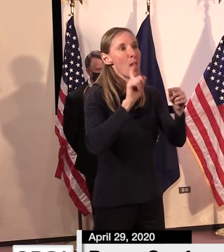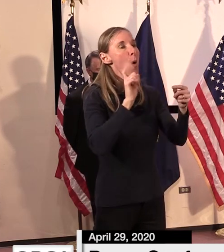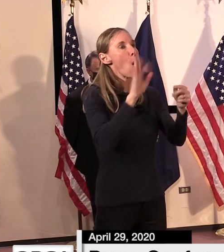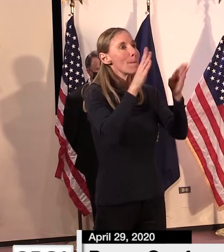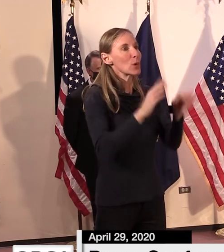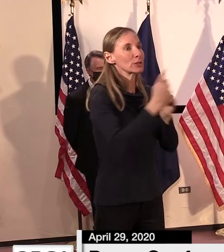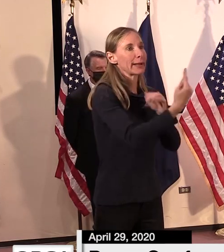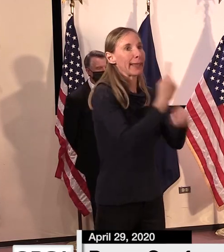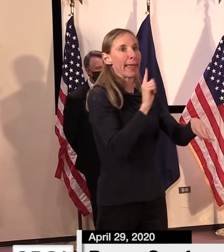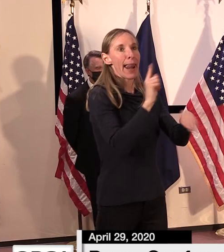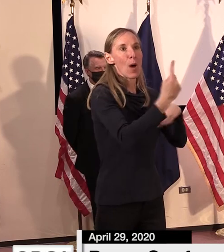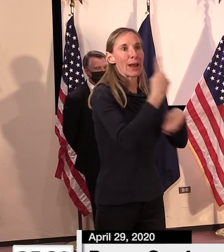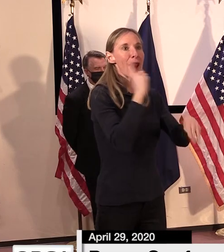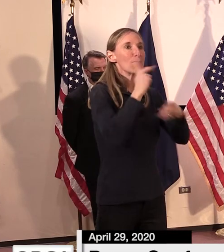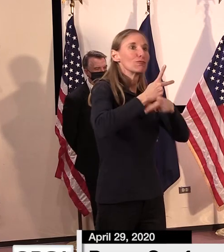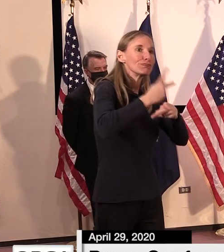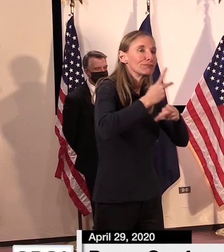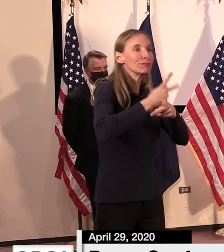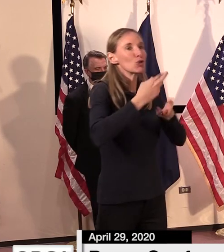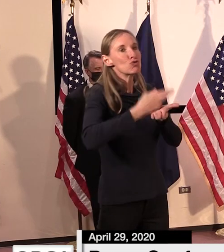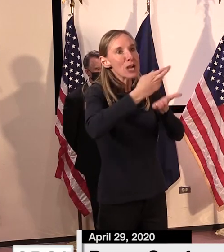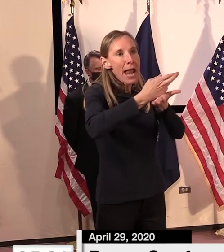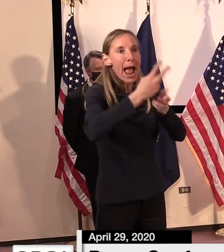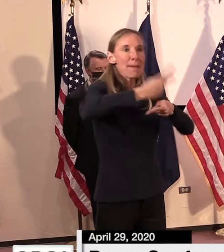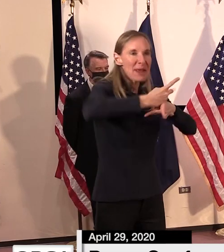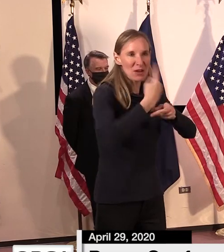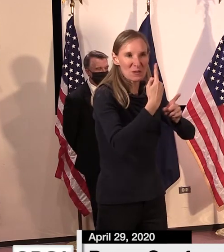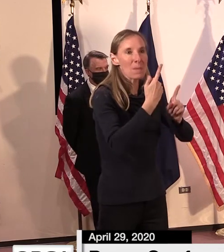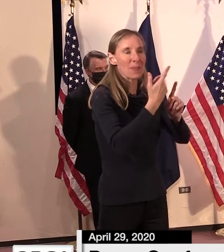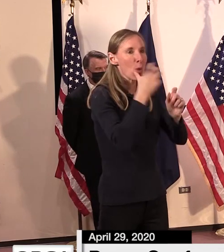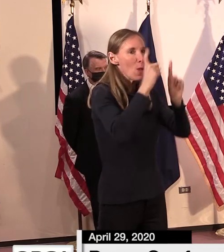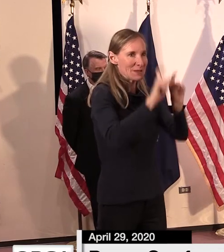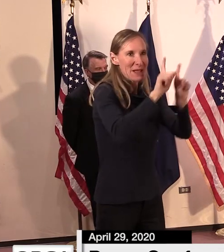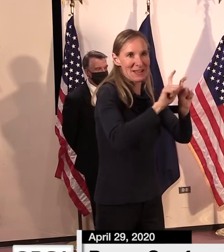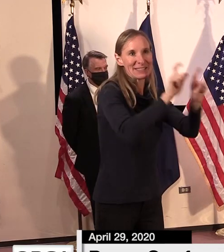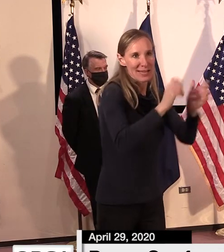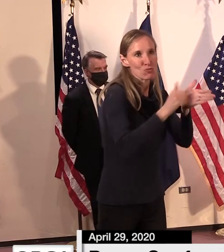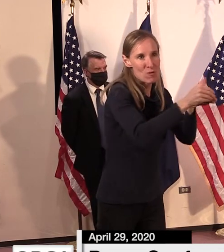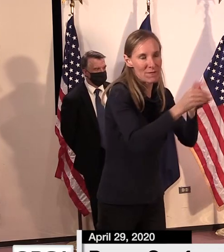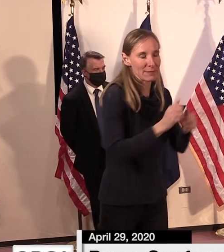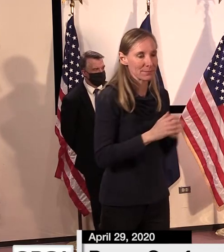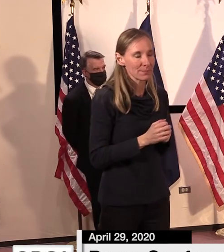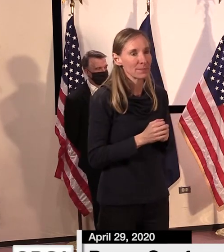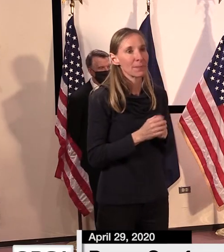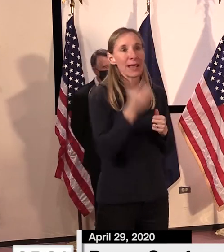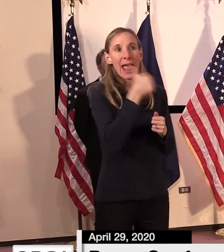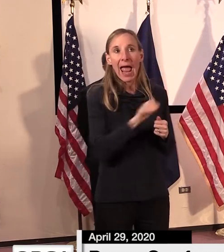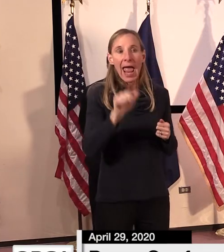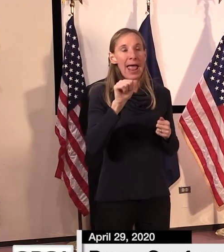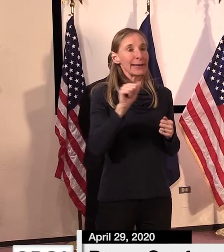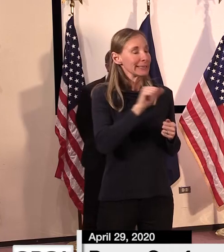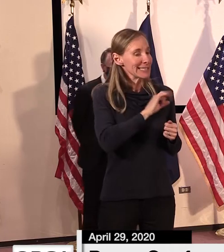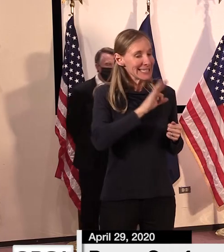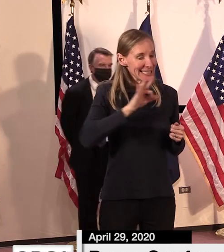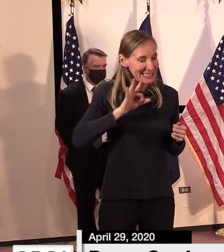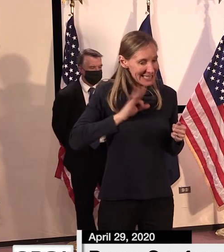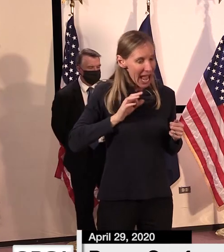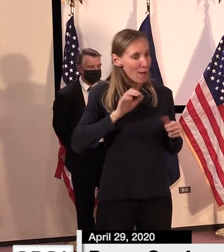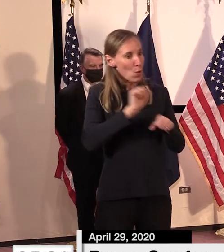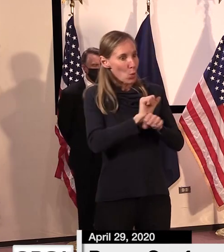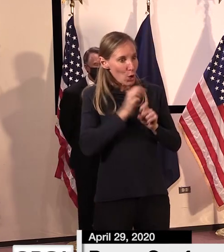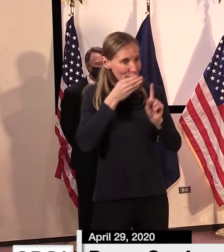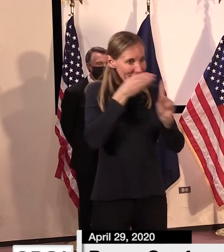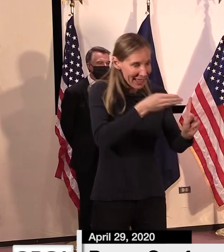facility. Further, we will offer testing to healthcare personnel who may have been exposed to COVID positive